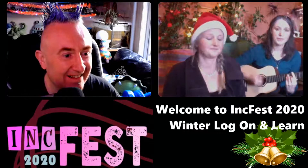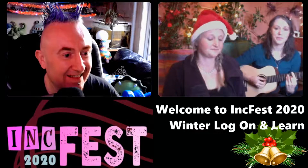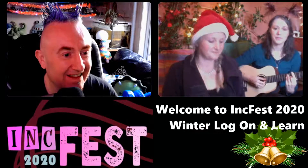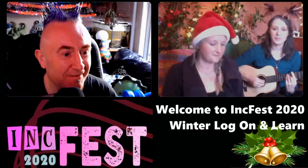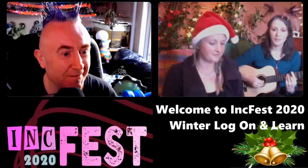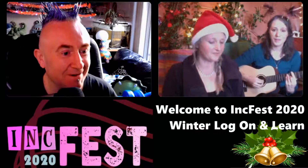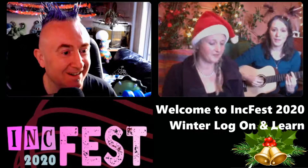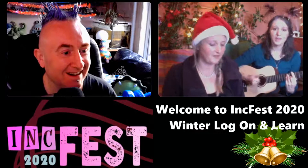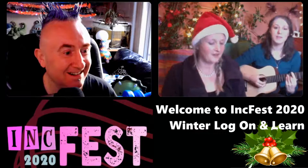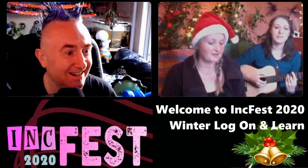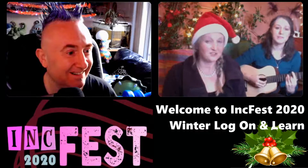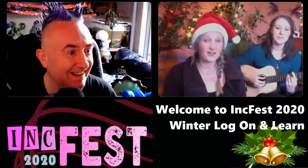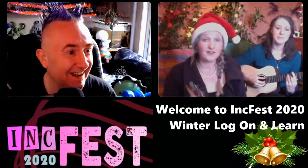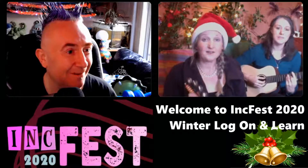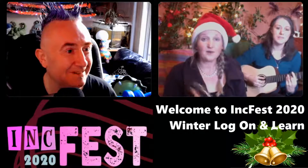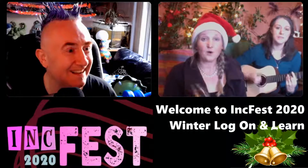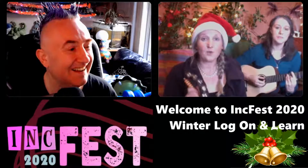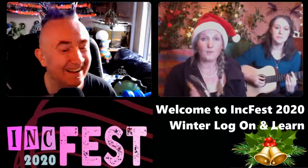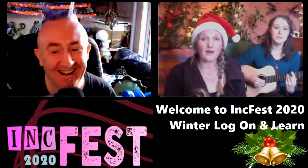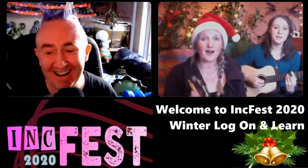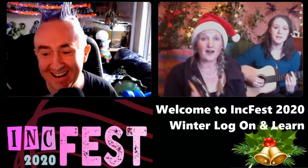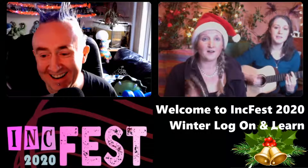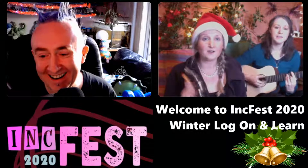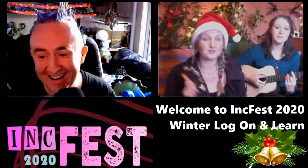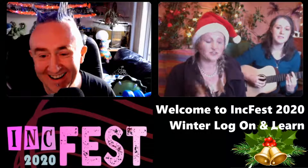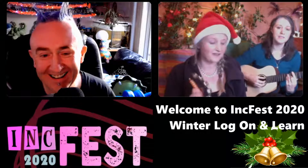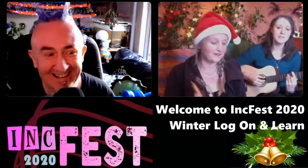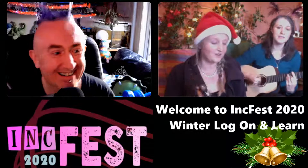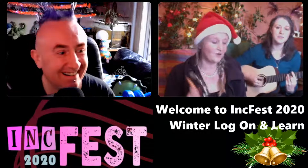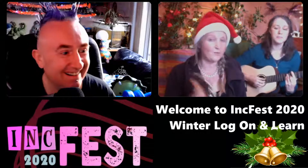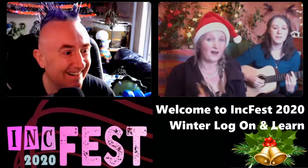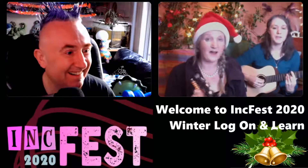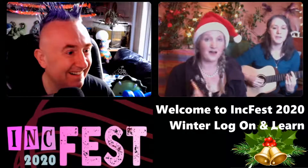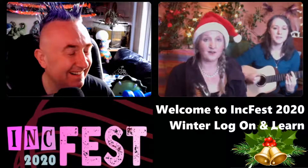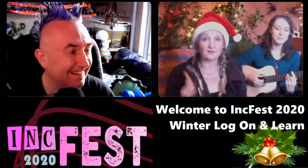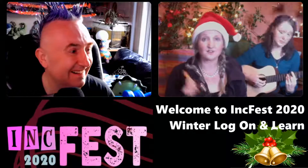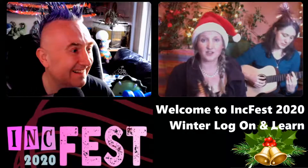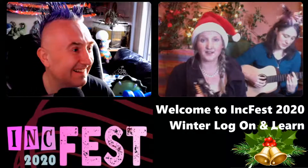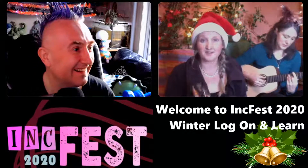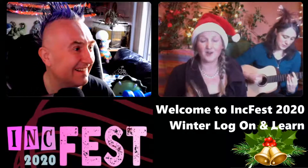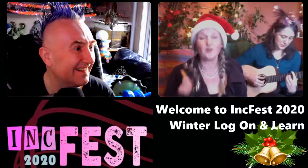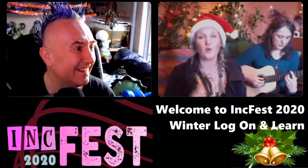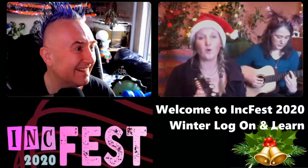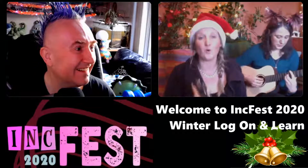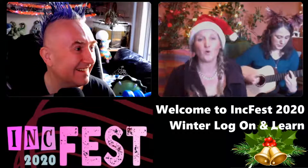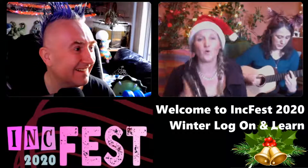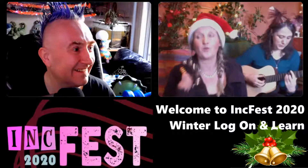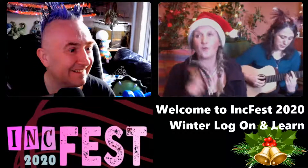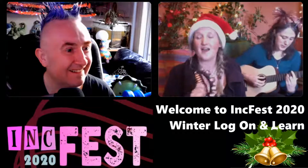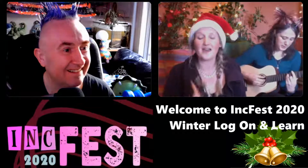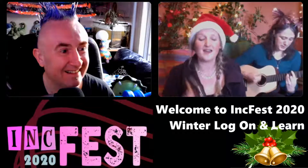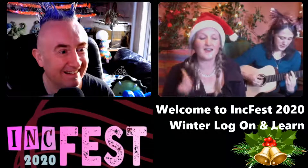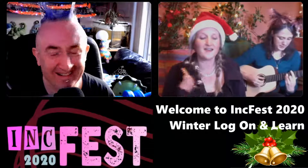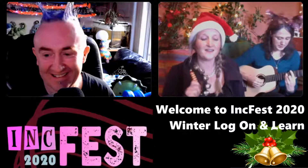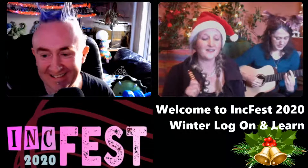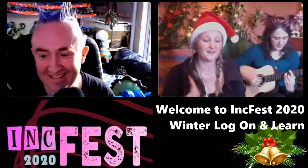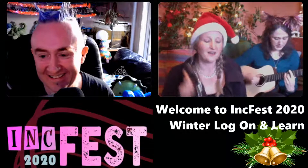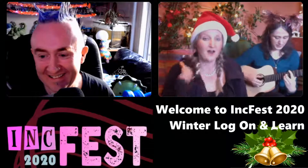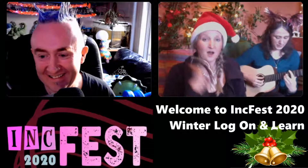Thank you for the musical interlude, jingle that helped. Jingle bells, jingle bells, jingle all the way. Oh,